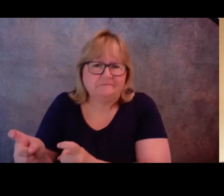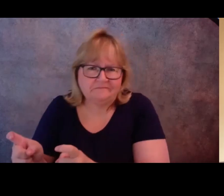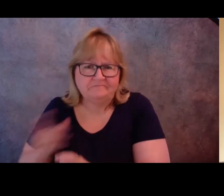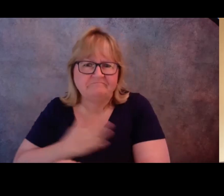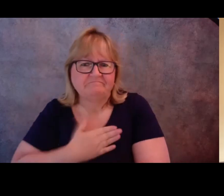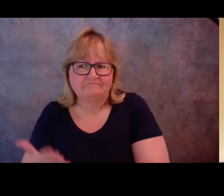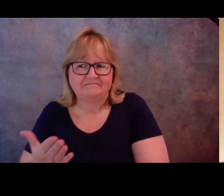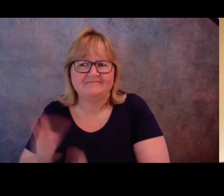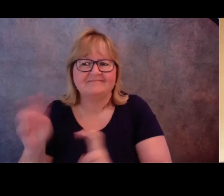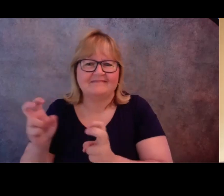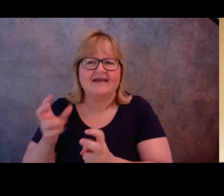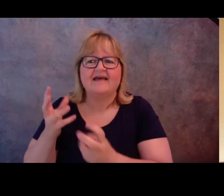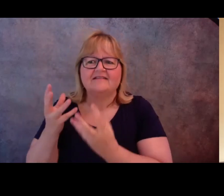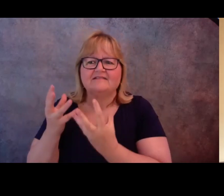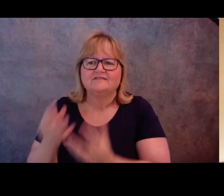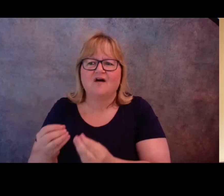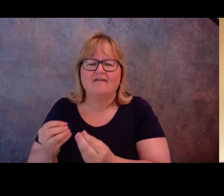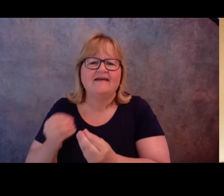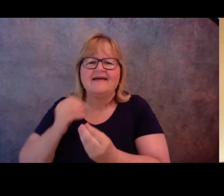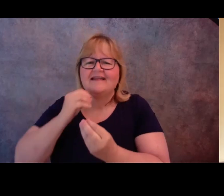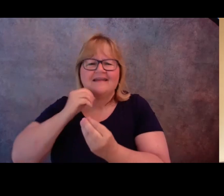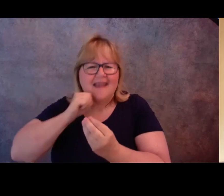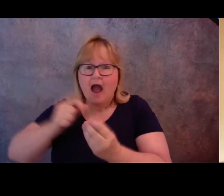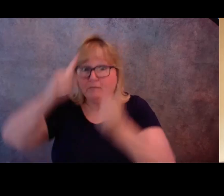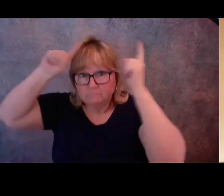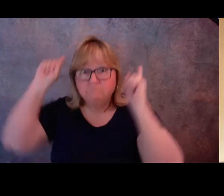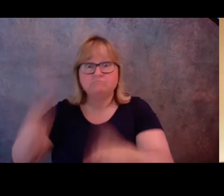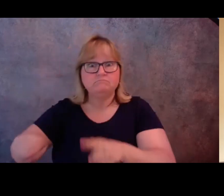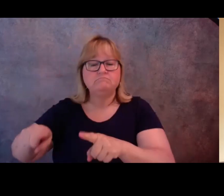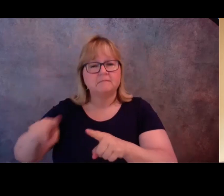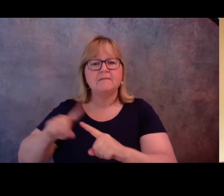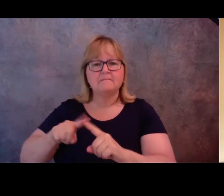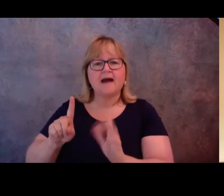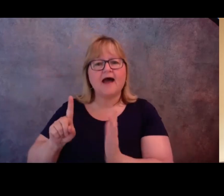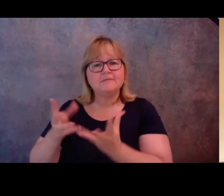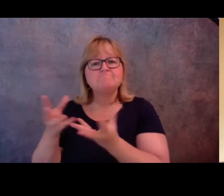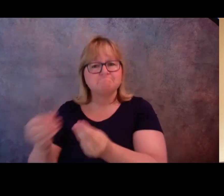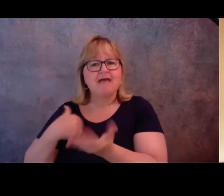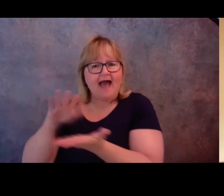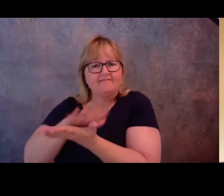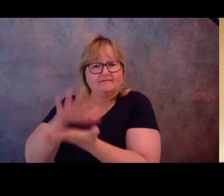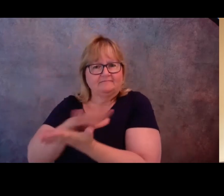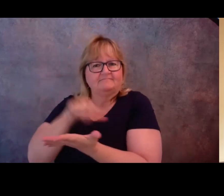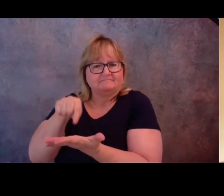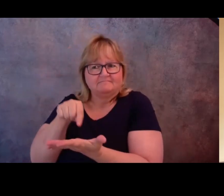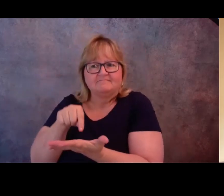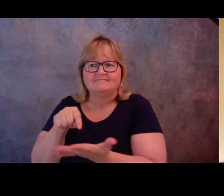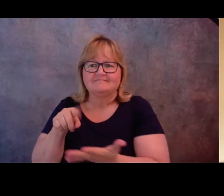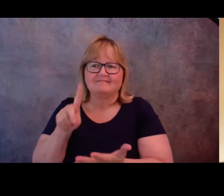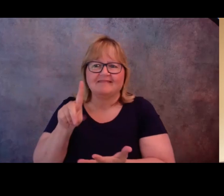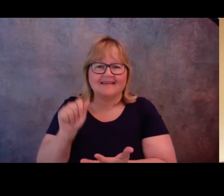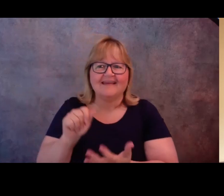a soft, non-binding instrument on disability called, and it's a bit of a